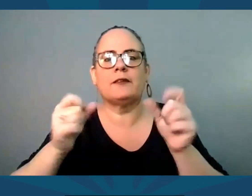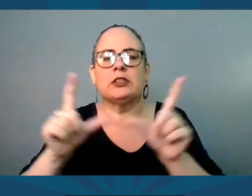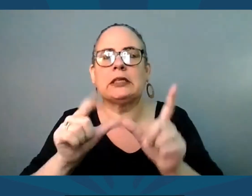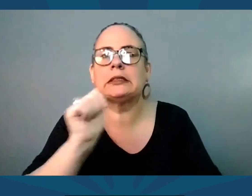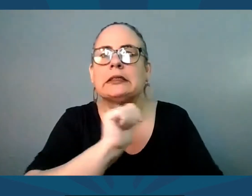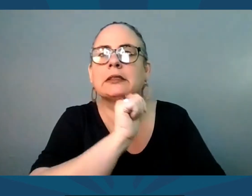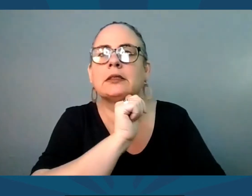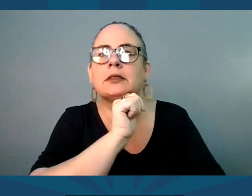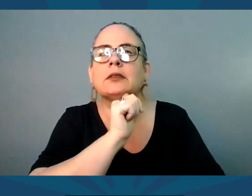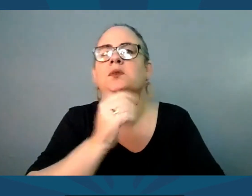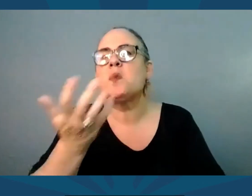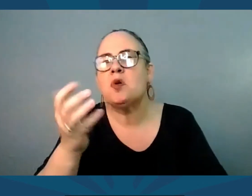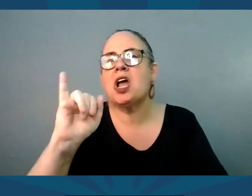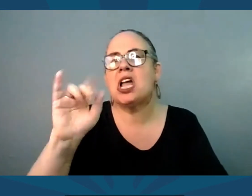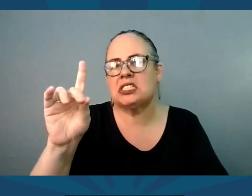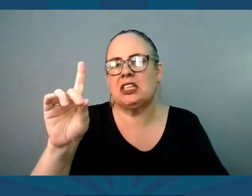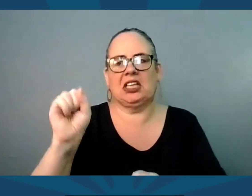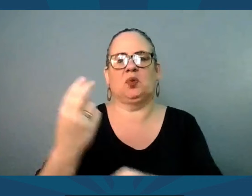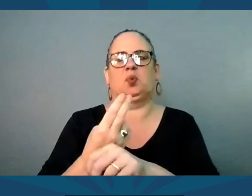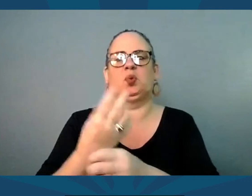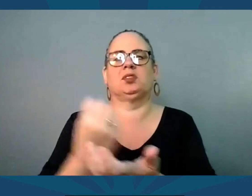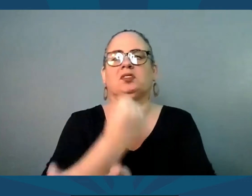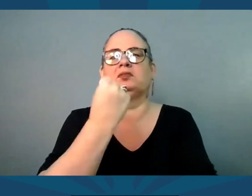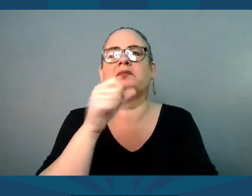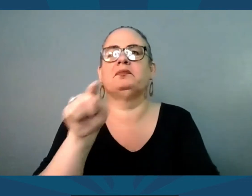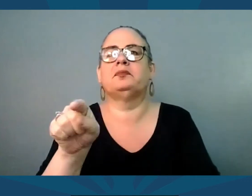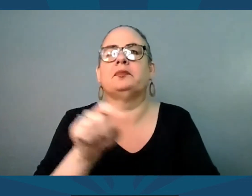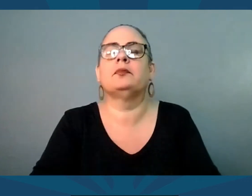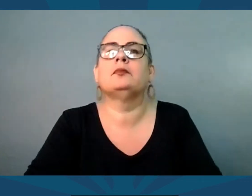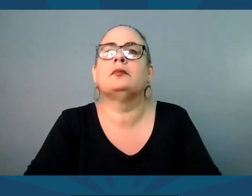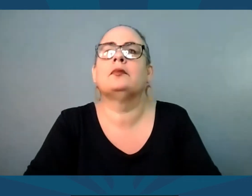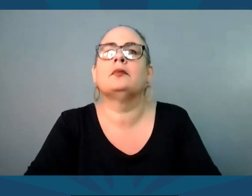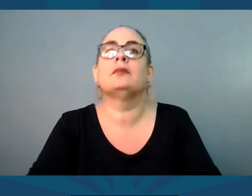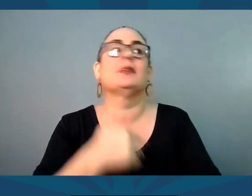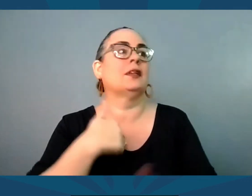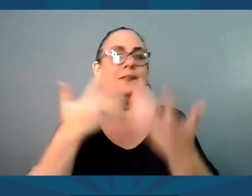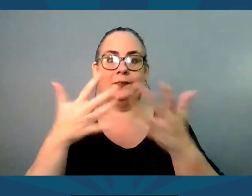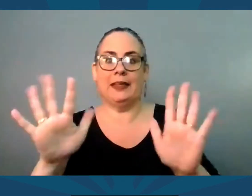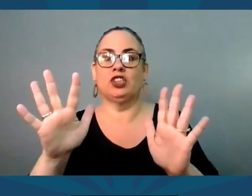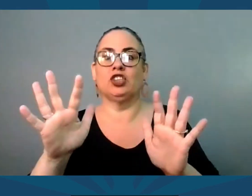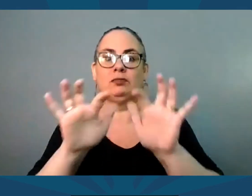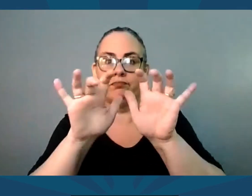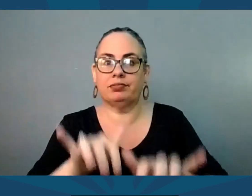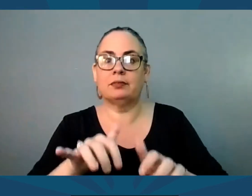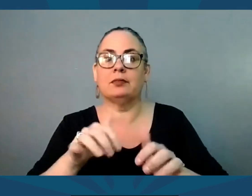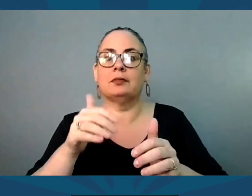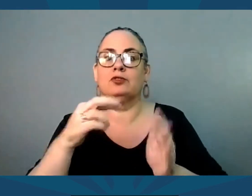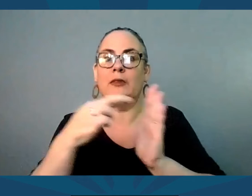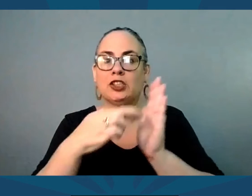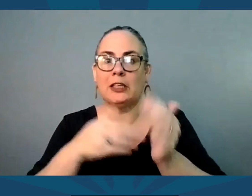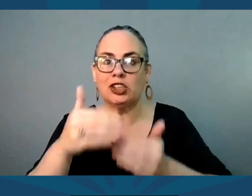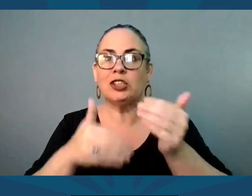You must have a valid Arizona driver's license or identification card to use this service.